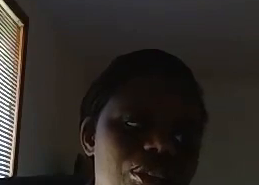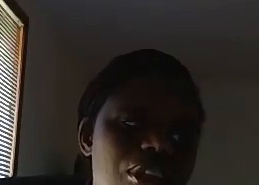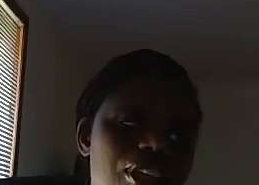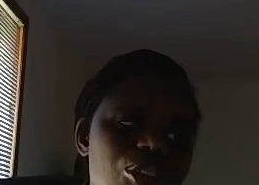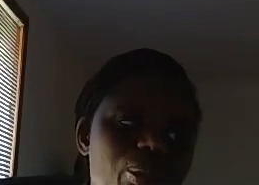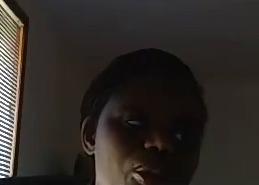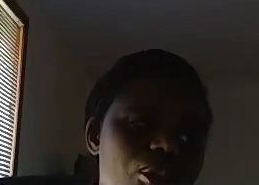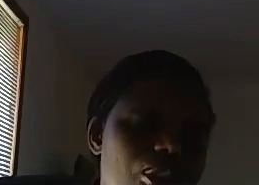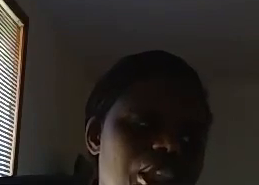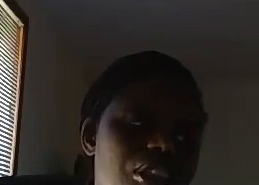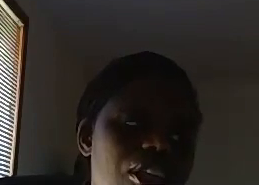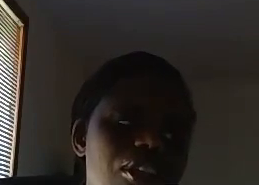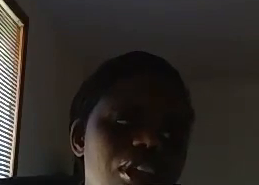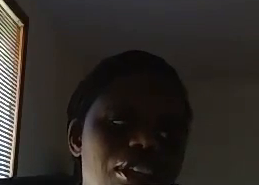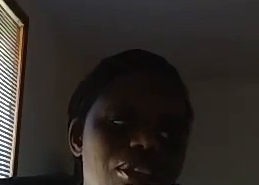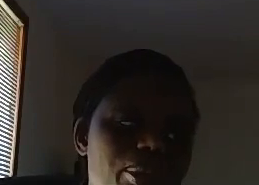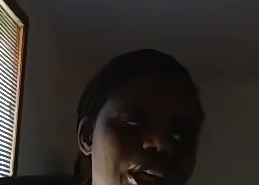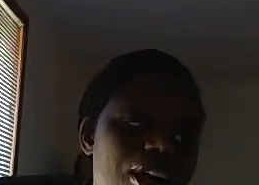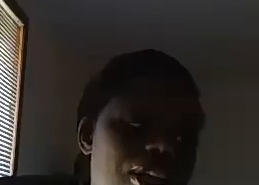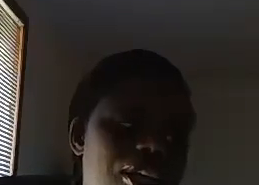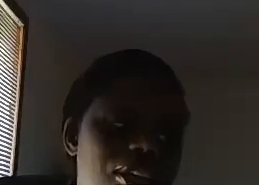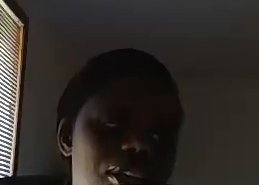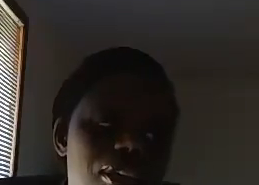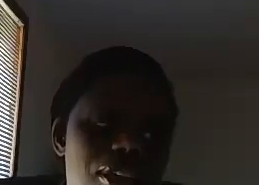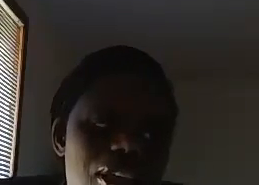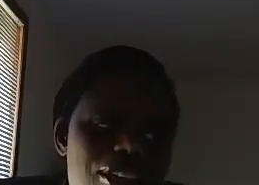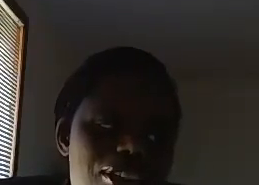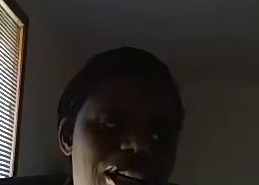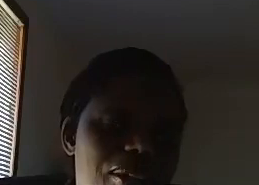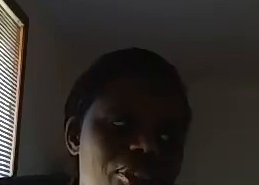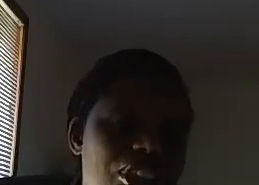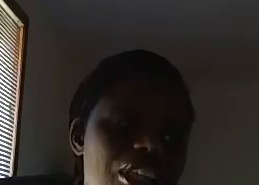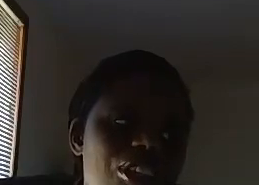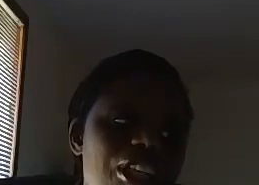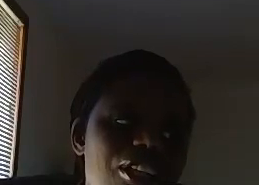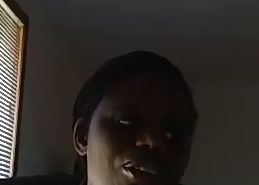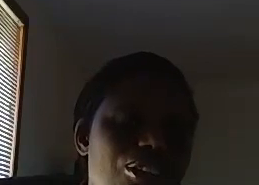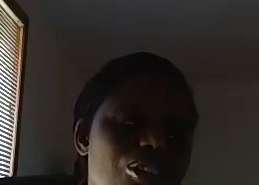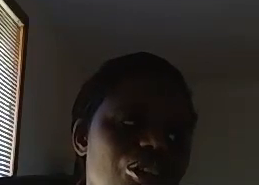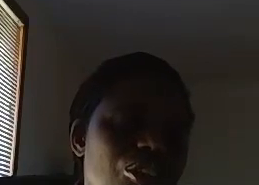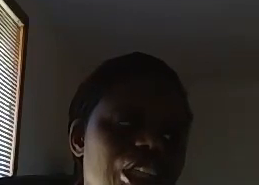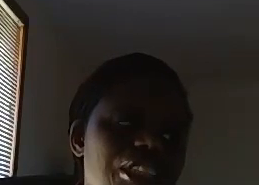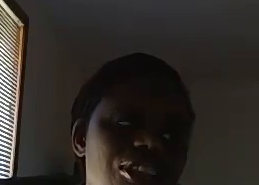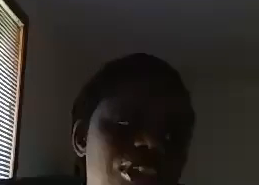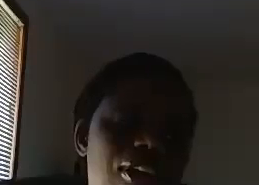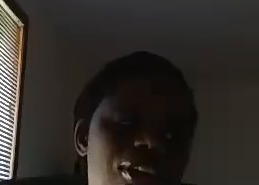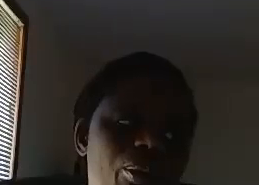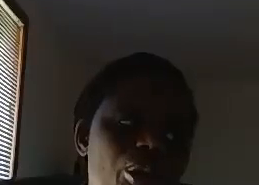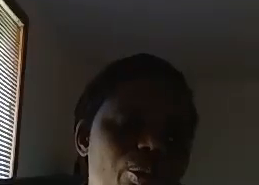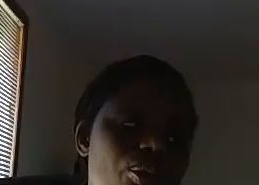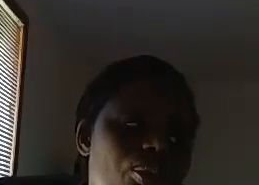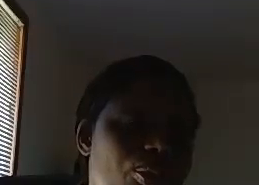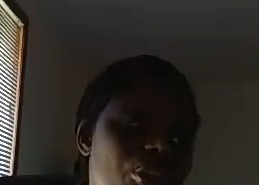Everybody can support each other and be ally, and later they can educate